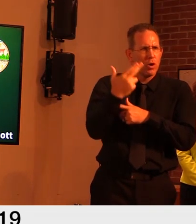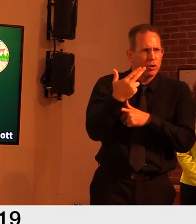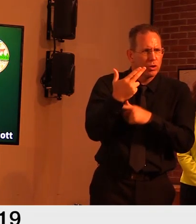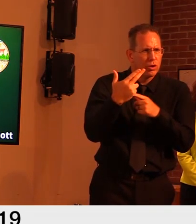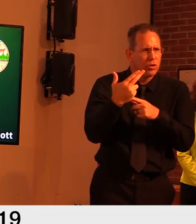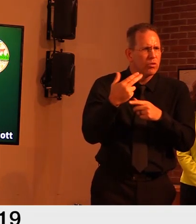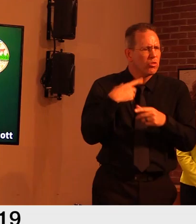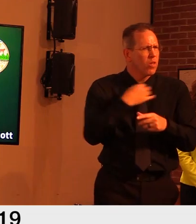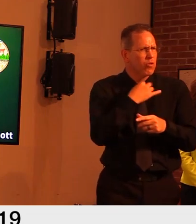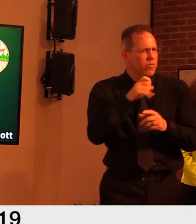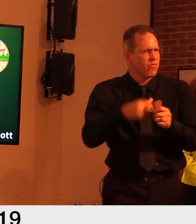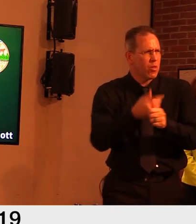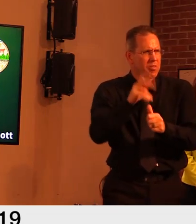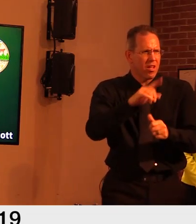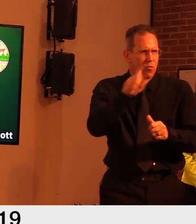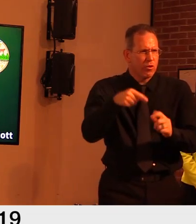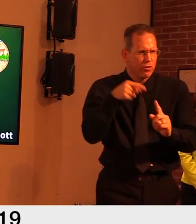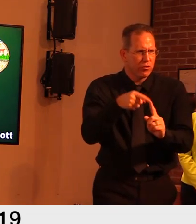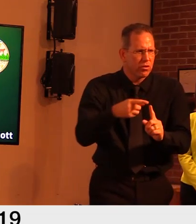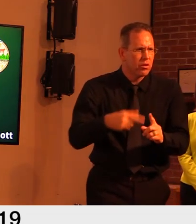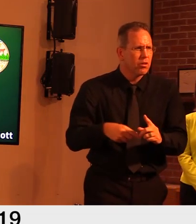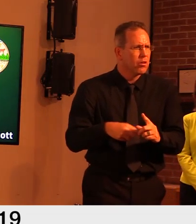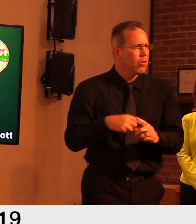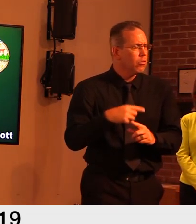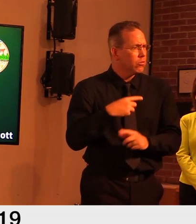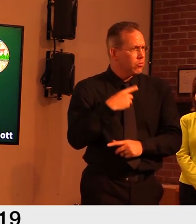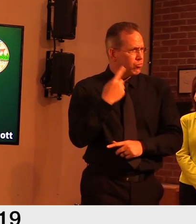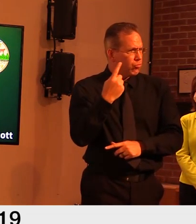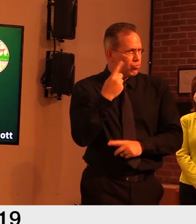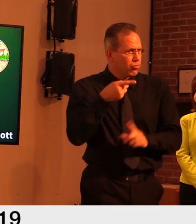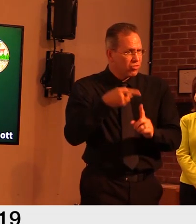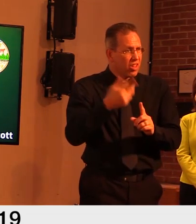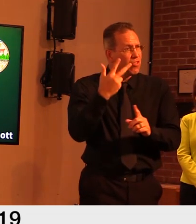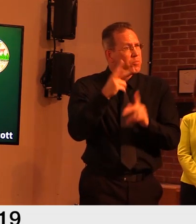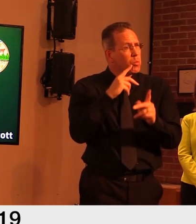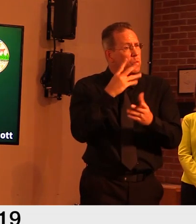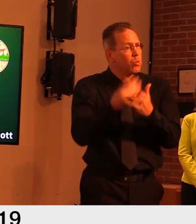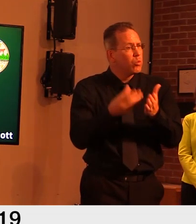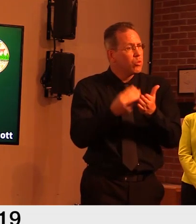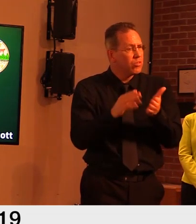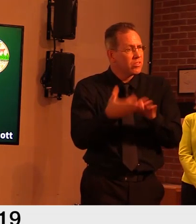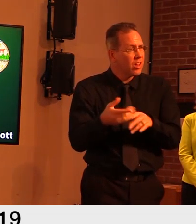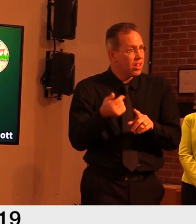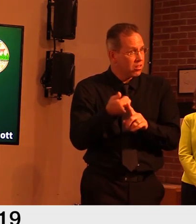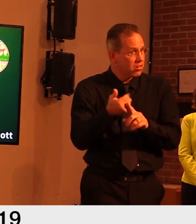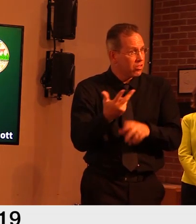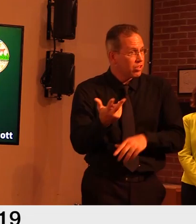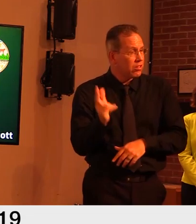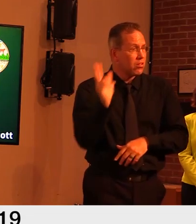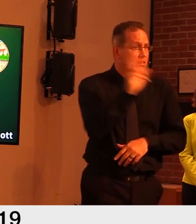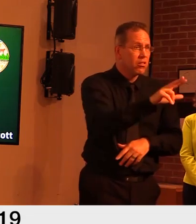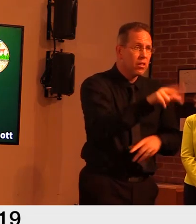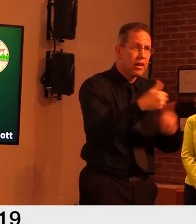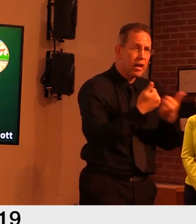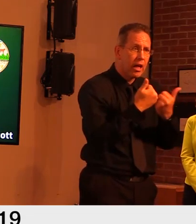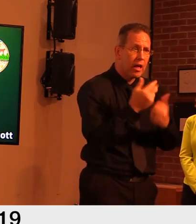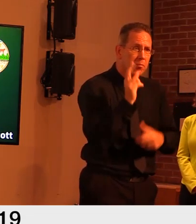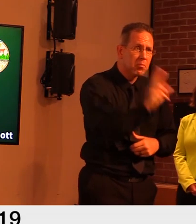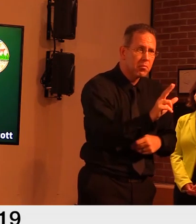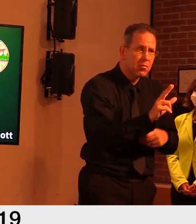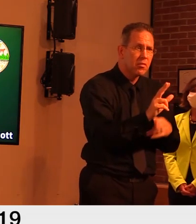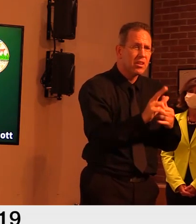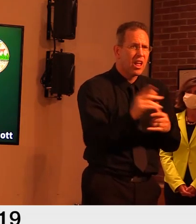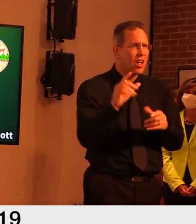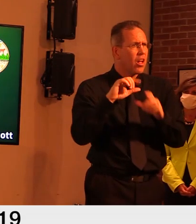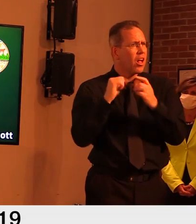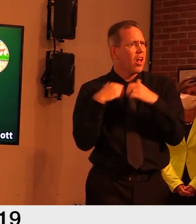of their reporting, they said that 3 of the attendees who tested positive for coronavirus later died of the virus. Just